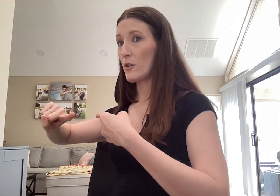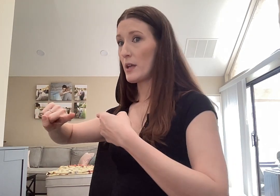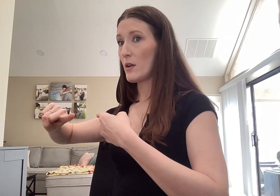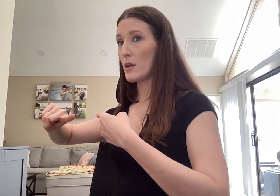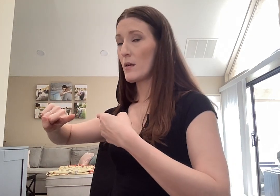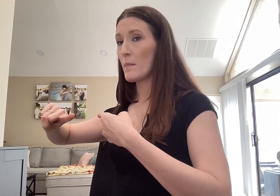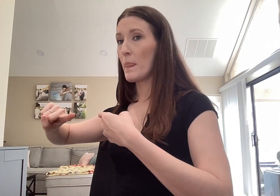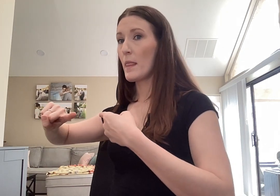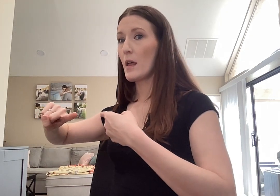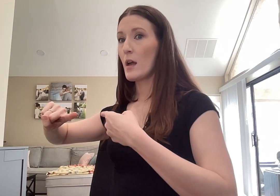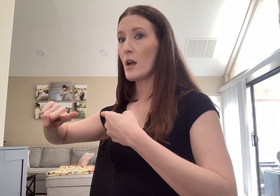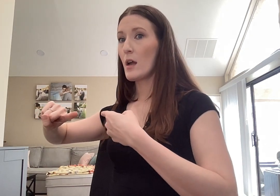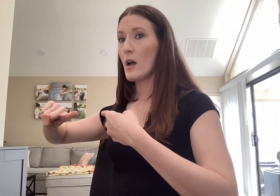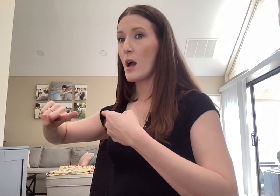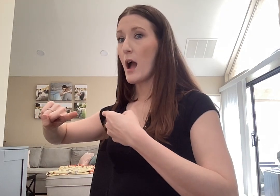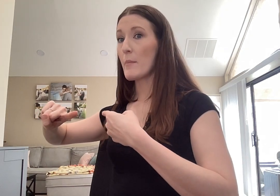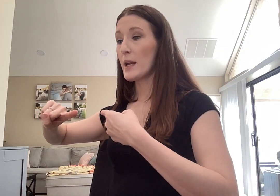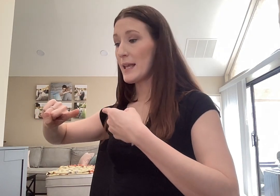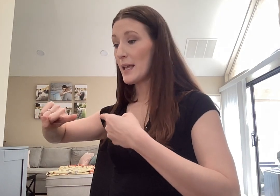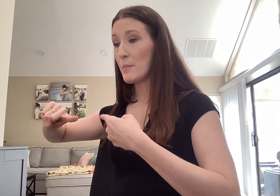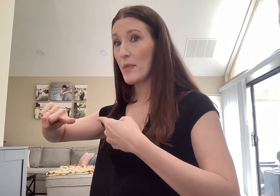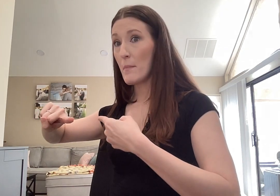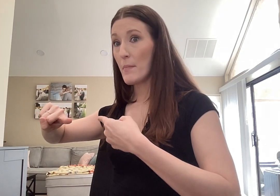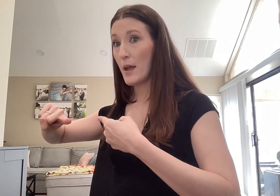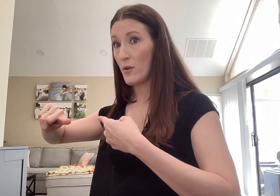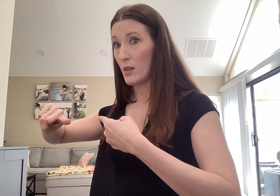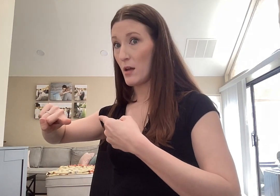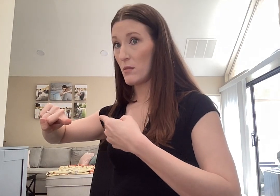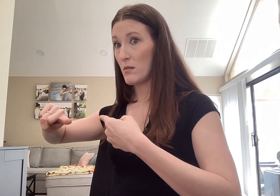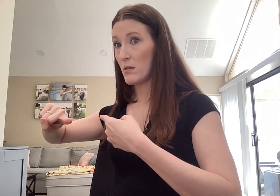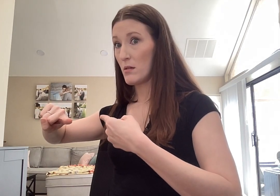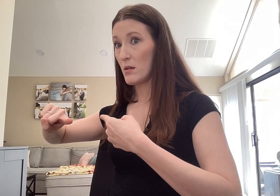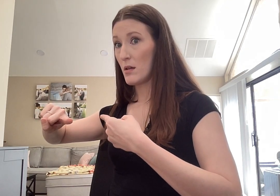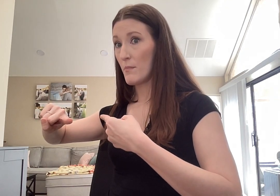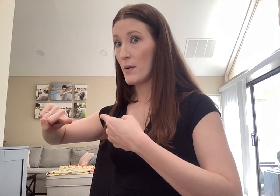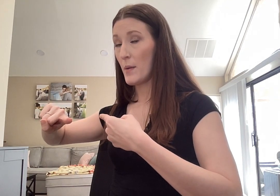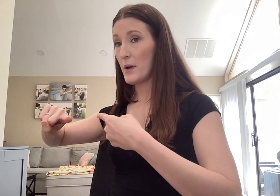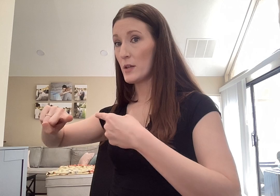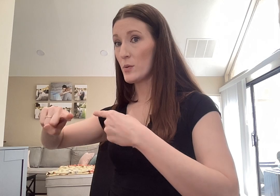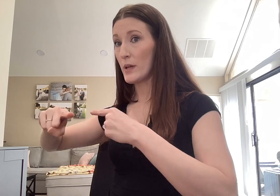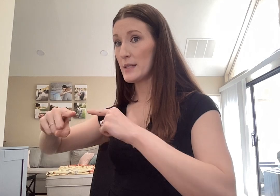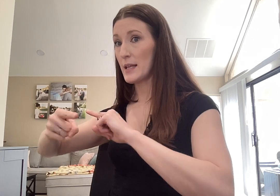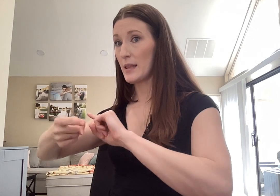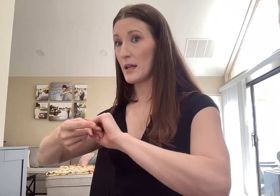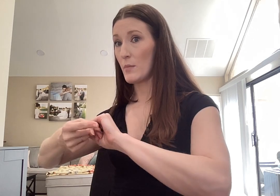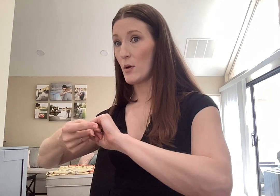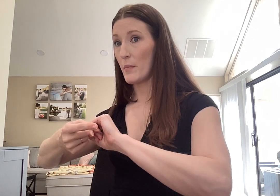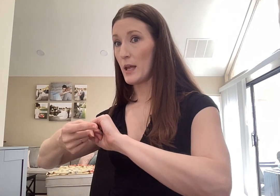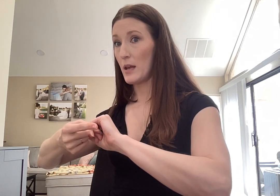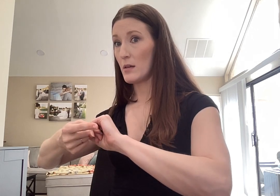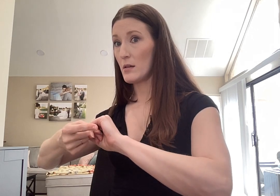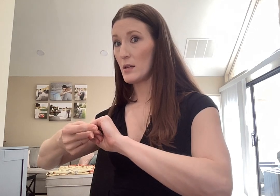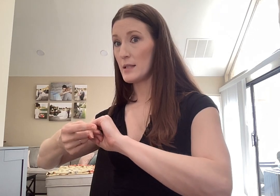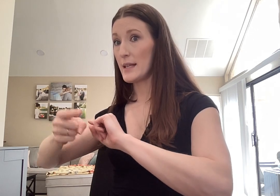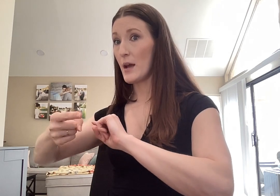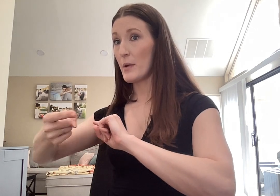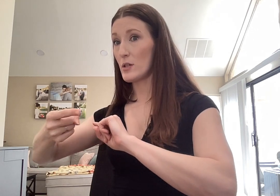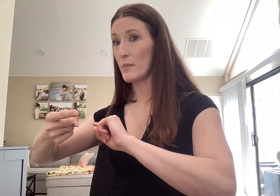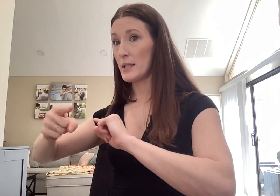here. I'm going to keep them parallel, but I'm going to twist and land palm in. See how my dominant stays